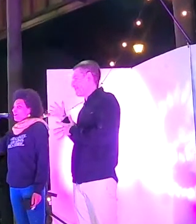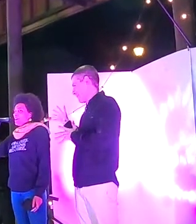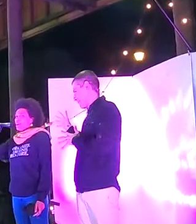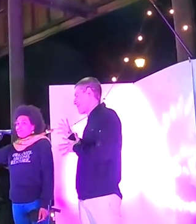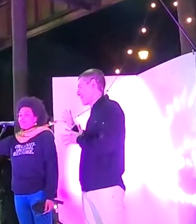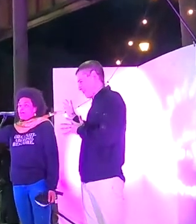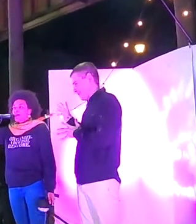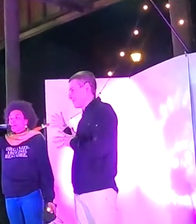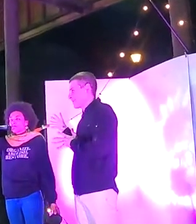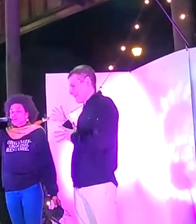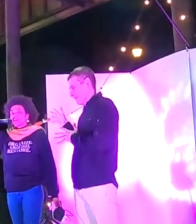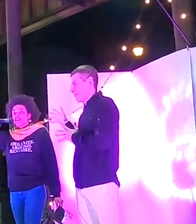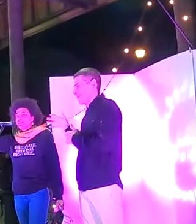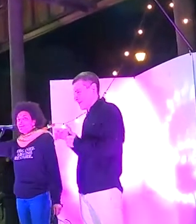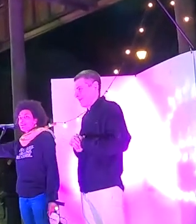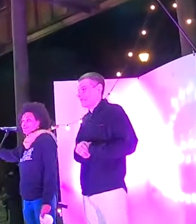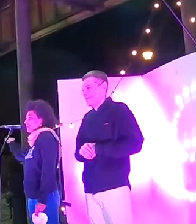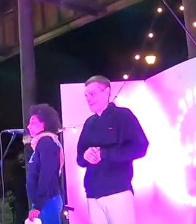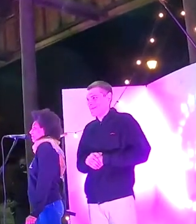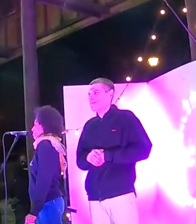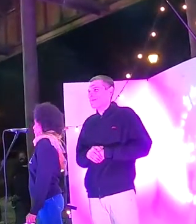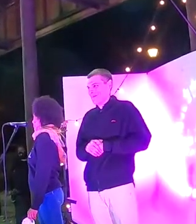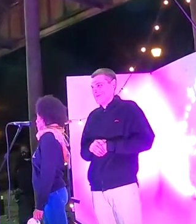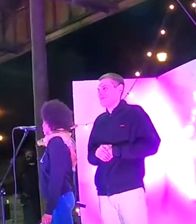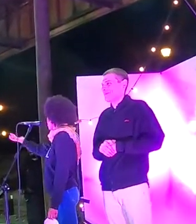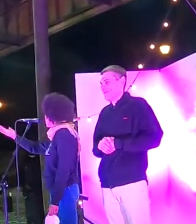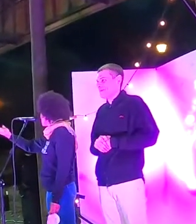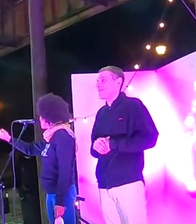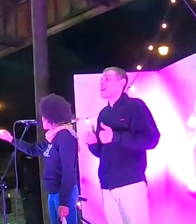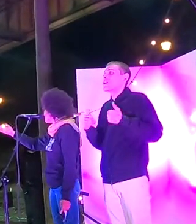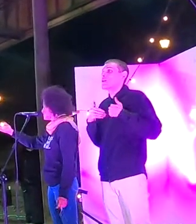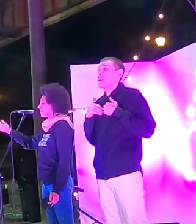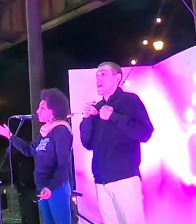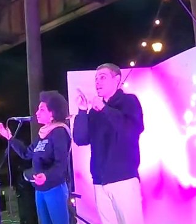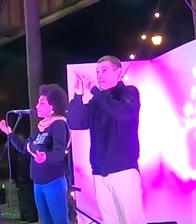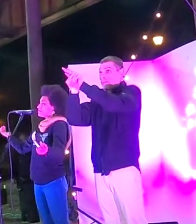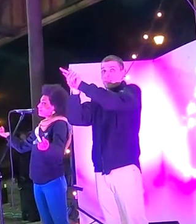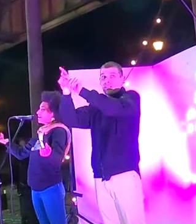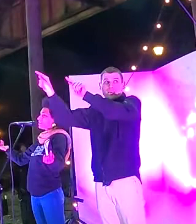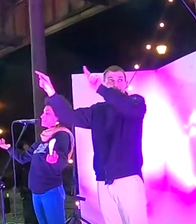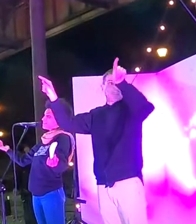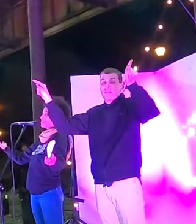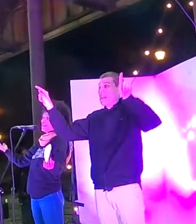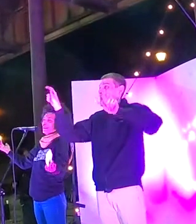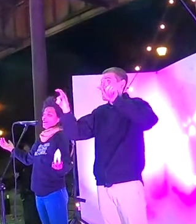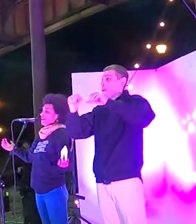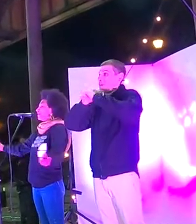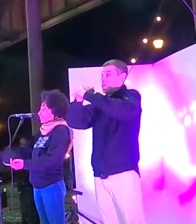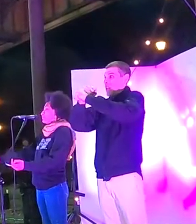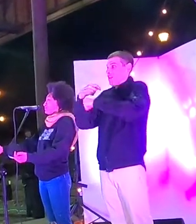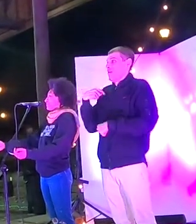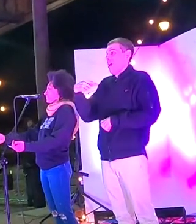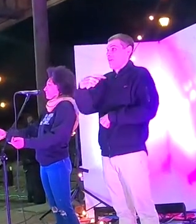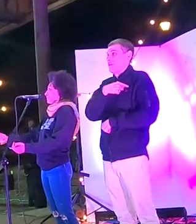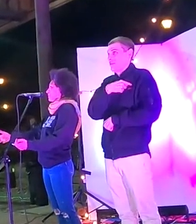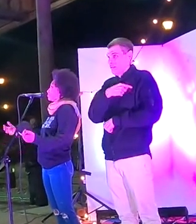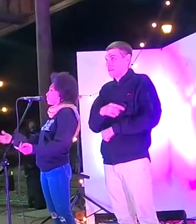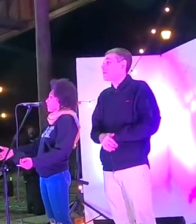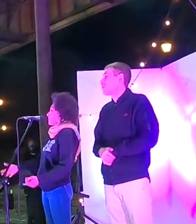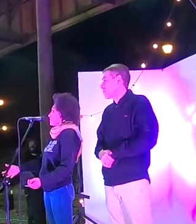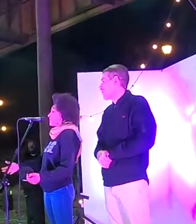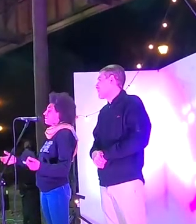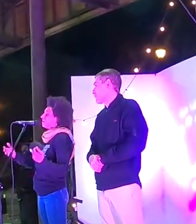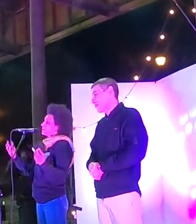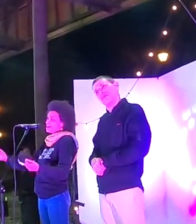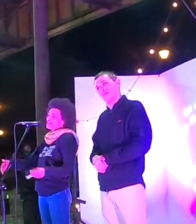We have bike block here that are our guardians that help keep us in community in